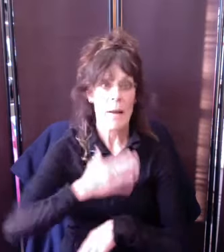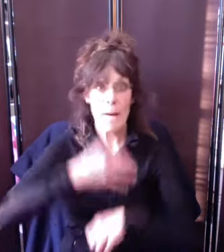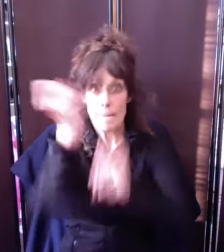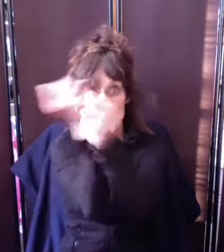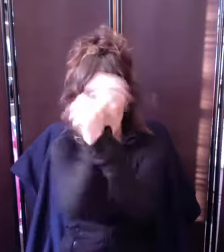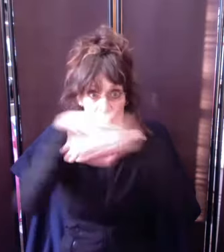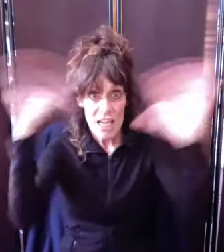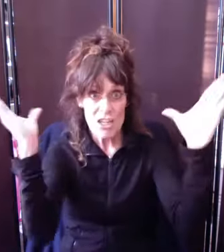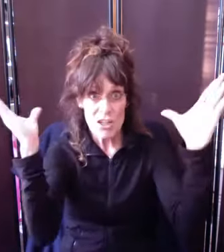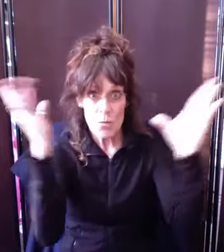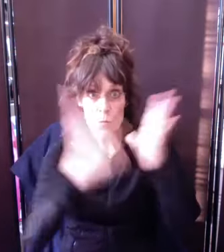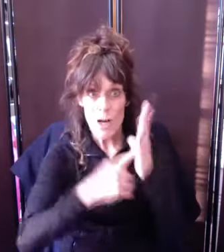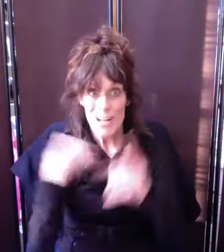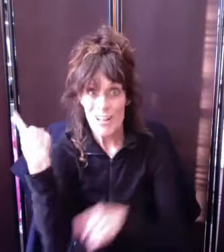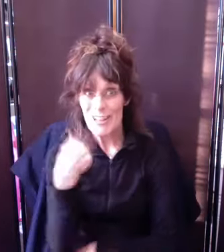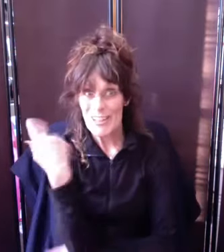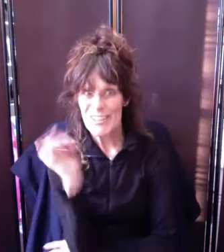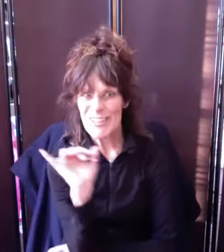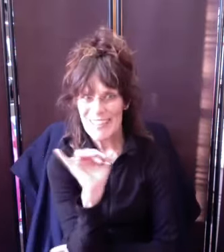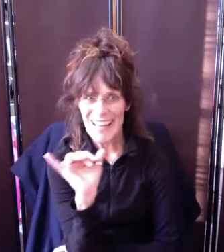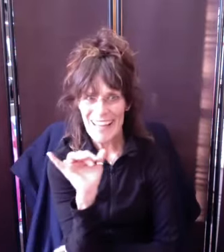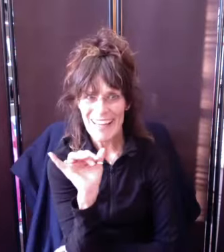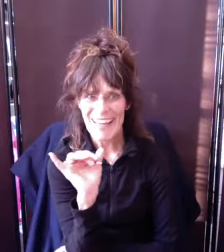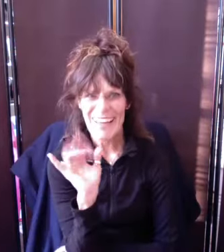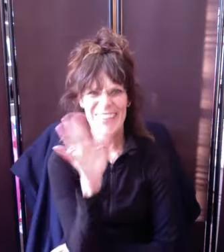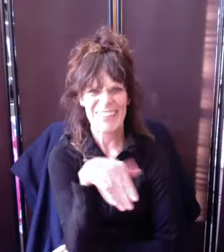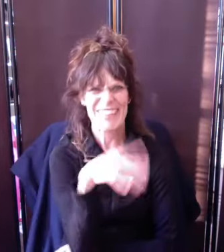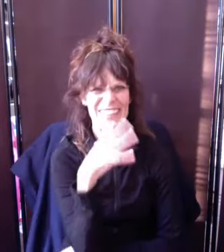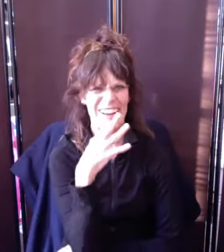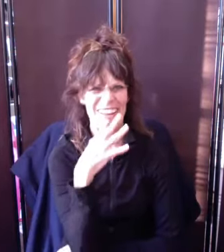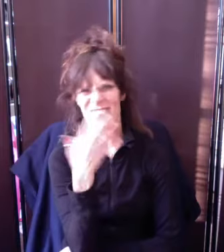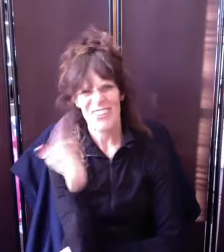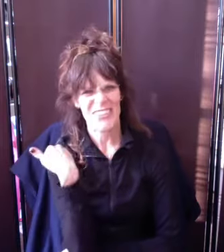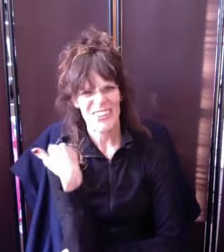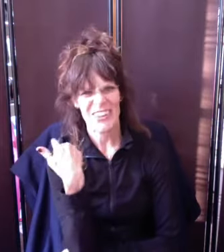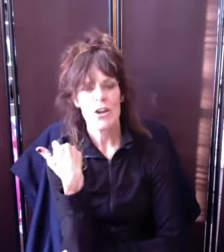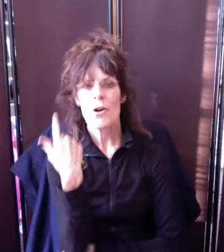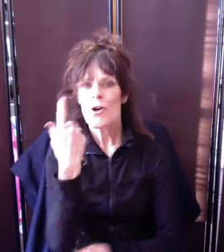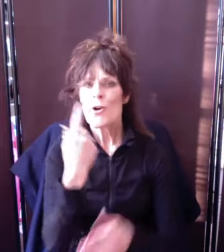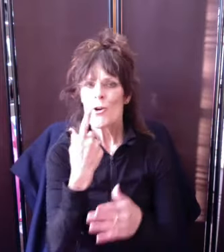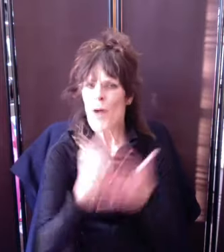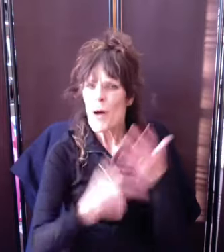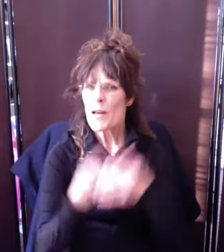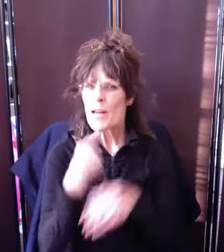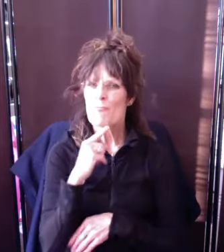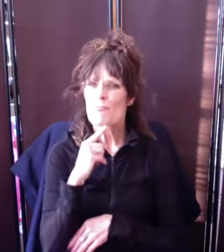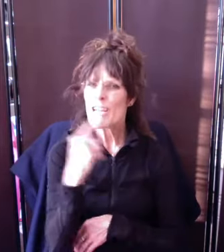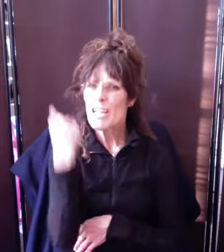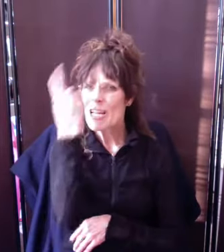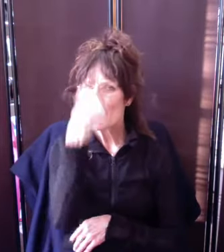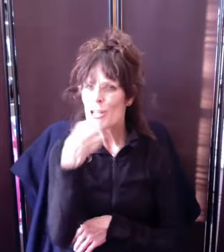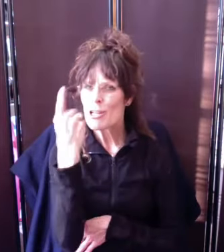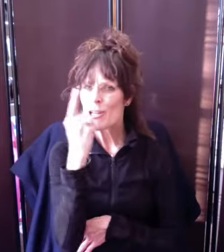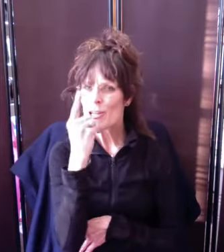look like? I was talking about this with somebody the other day. What would it really look like for me to really do